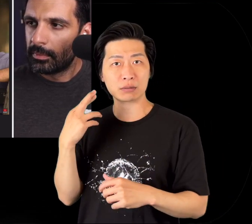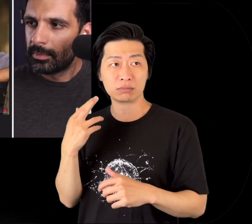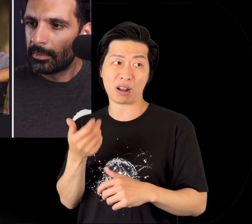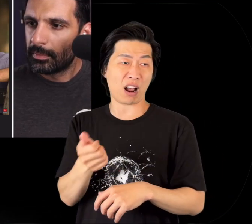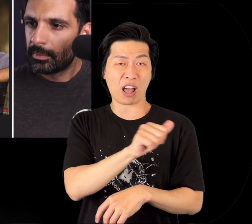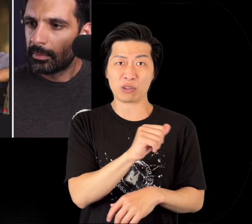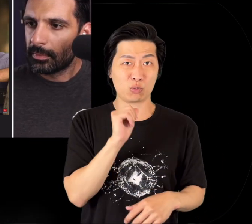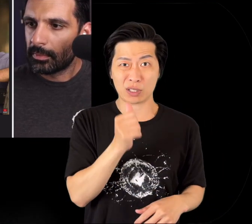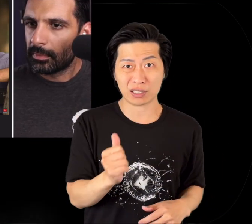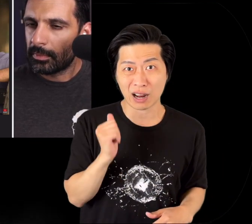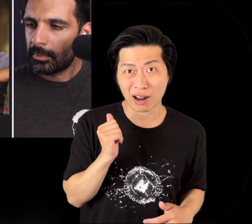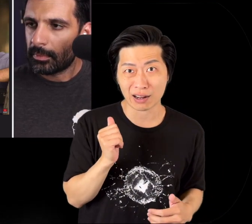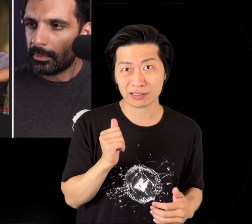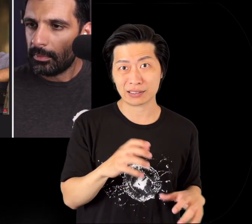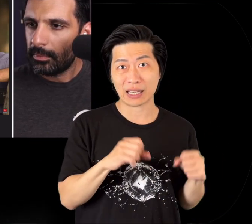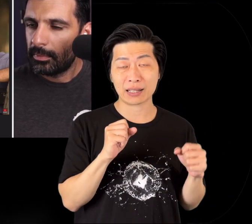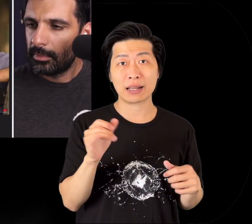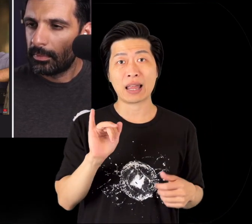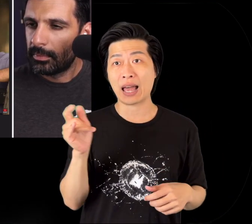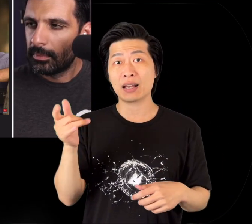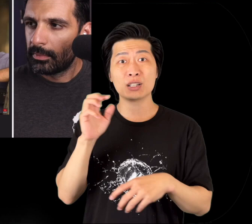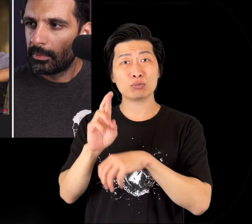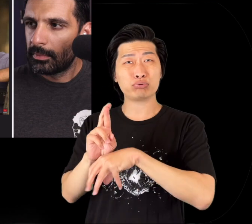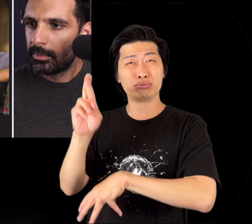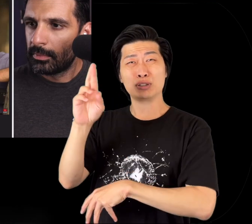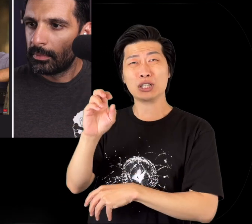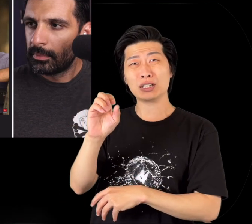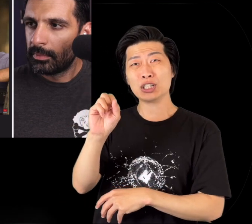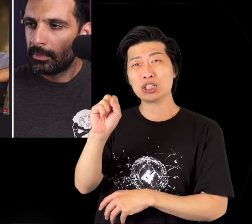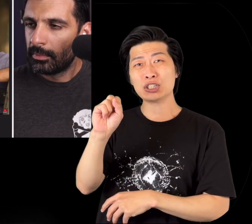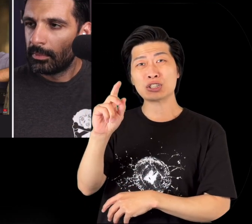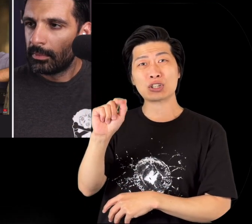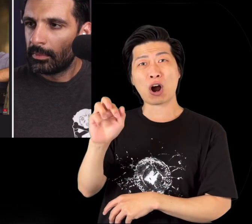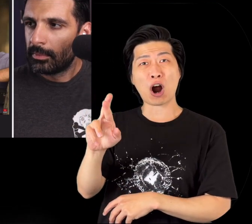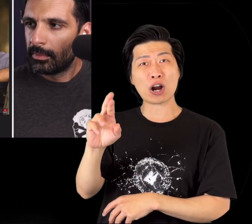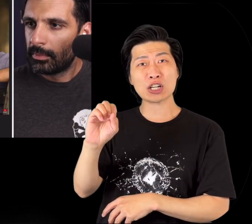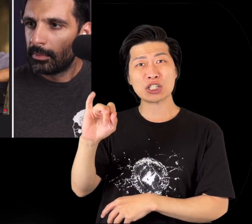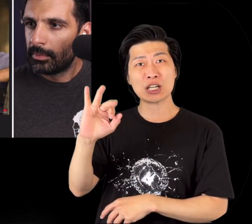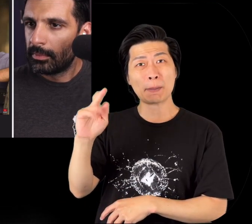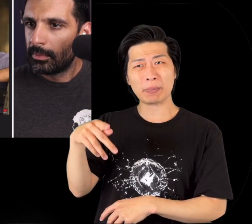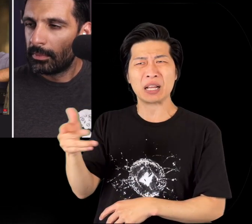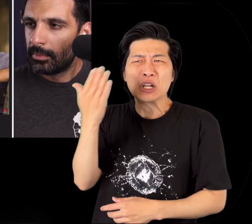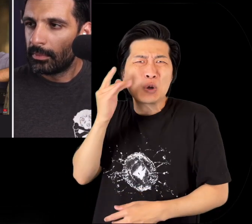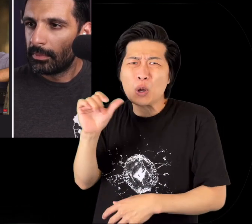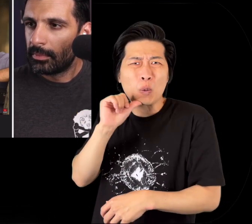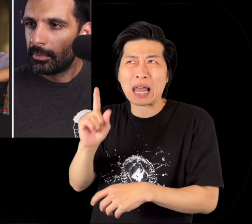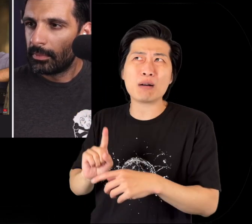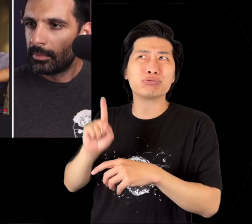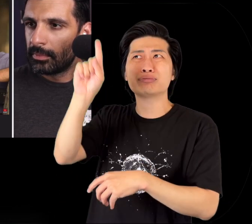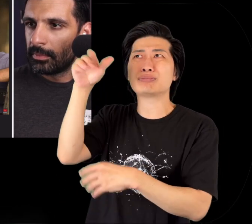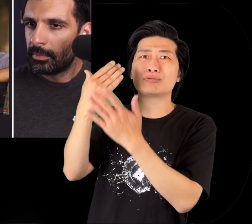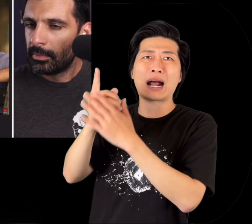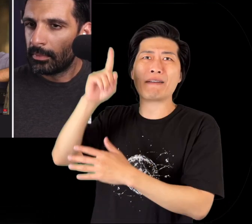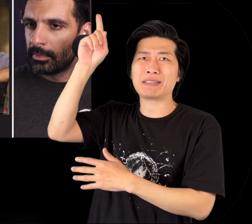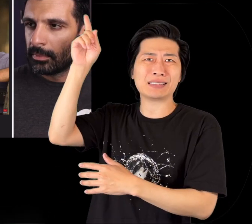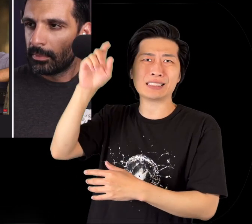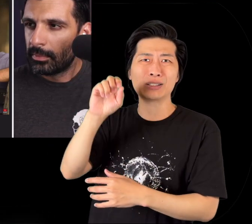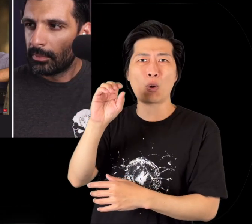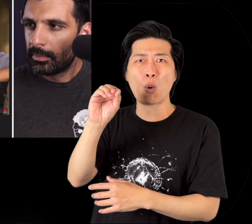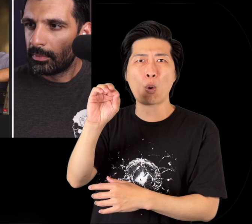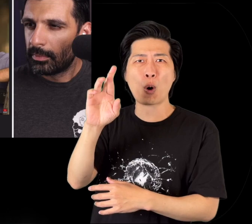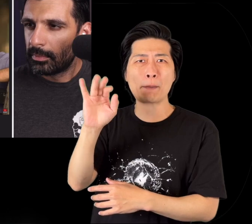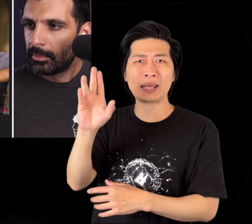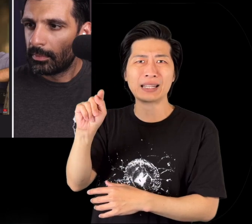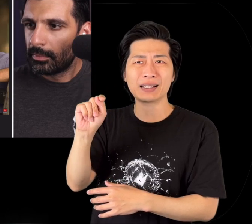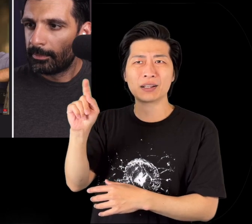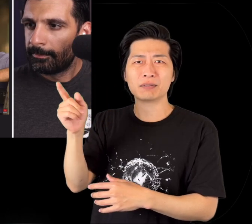that included most recently shooting off Starship when he knew it probably wouldn't make it into orbit, but let's shoot it up. We